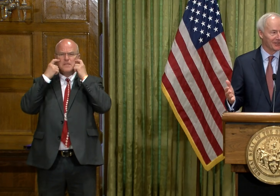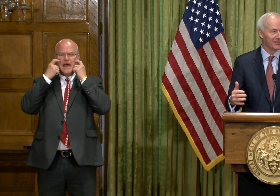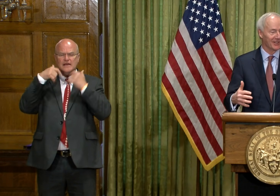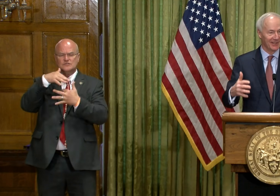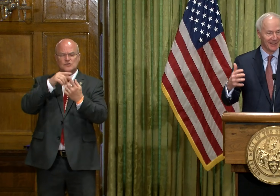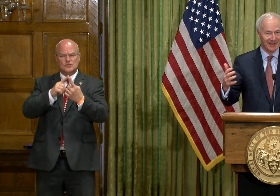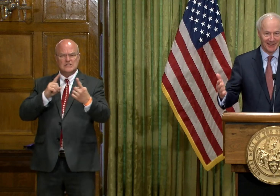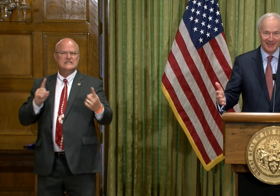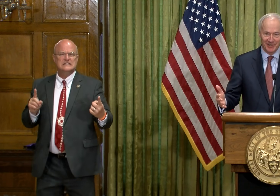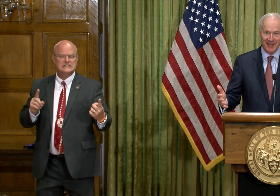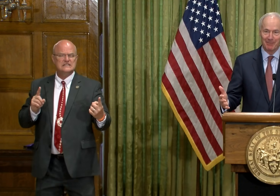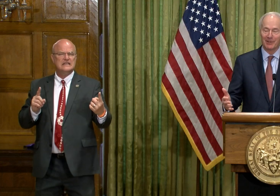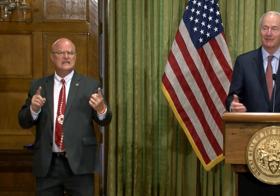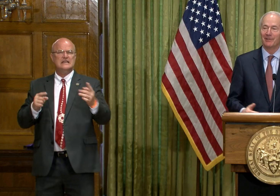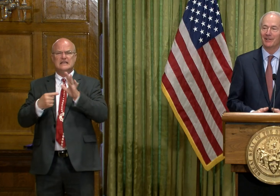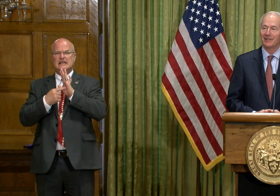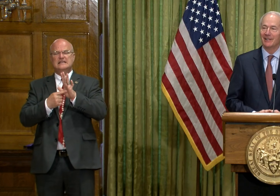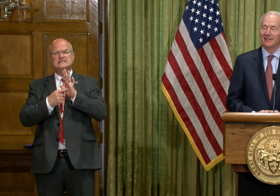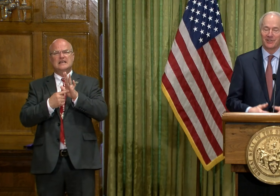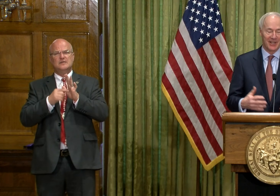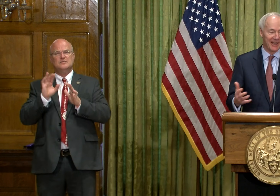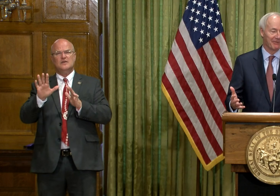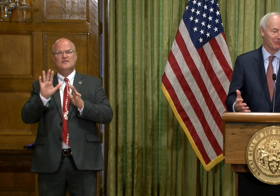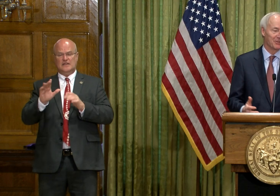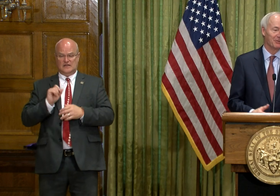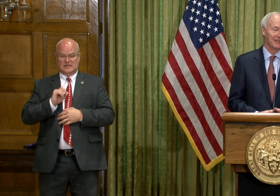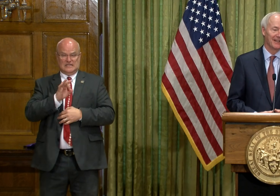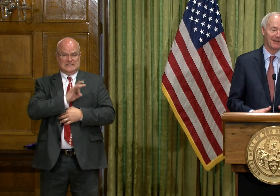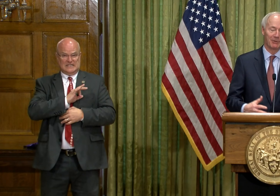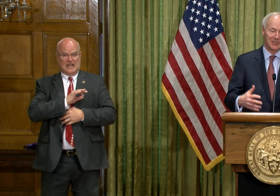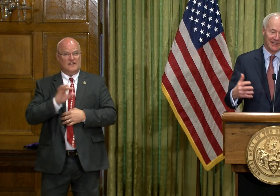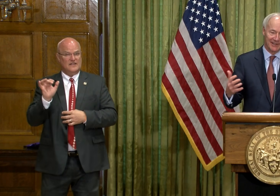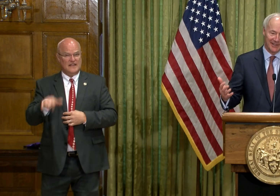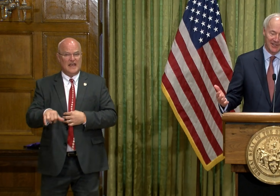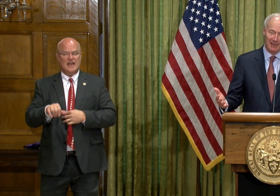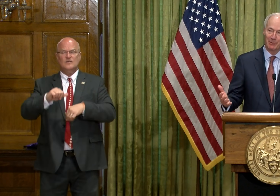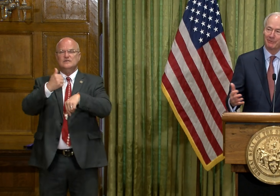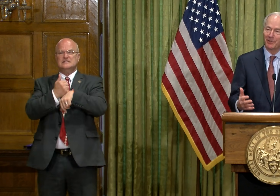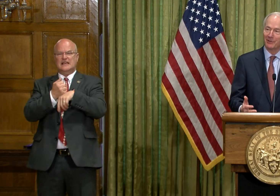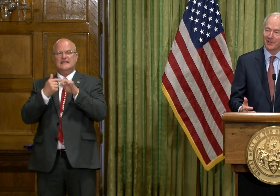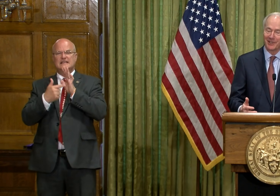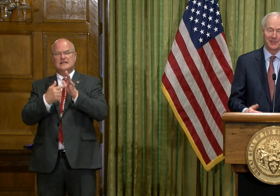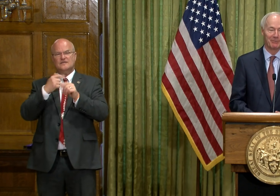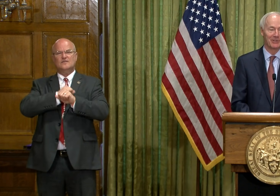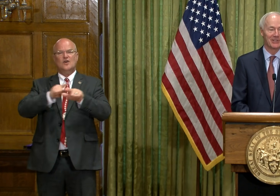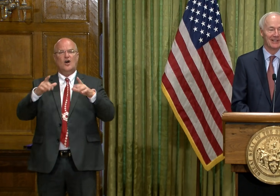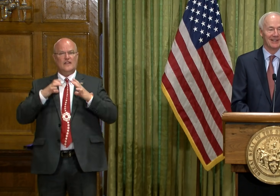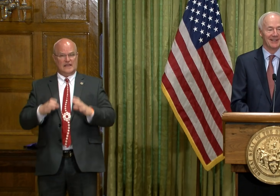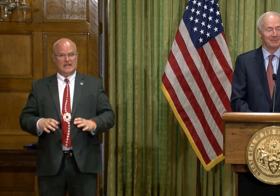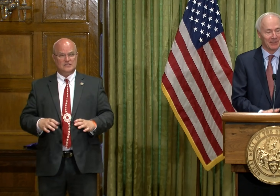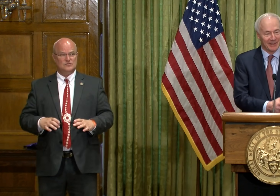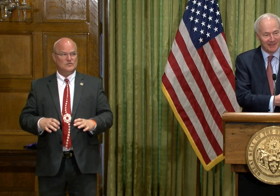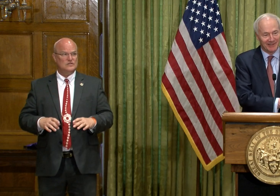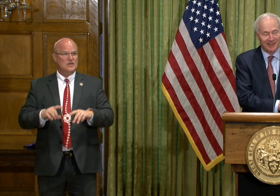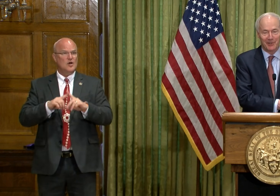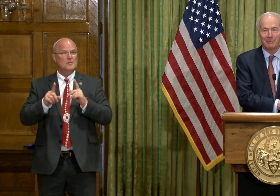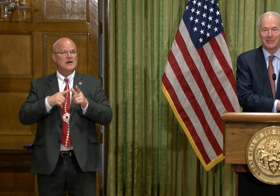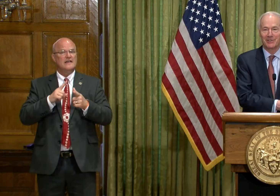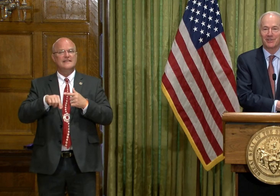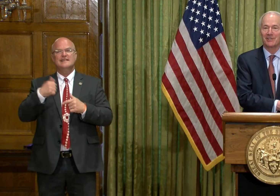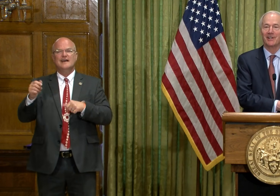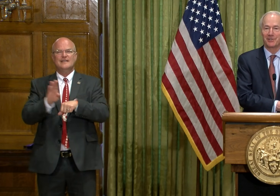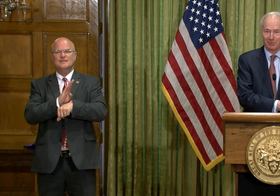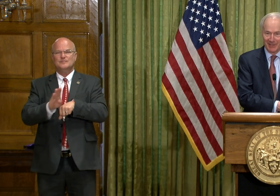social distancing, example of their staff that was doing that, which set the example for all the customers, but then